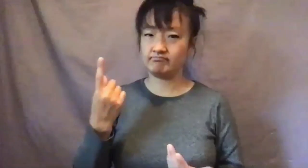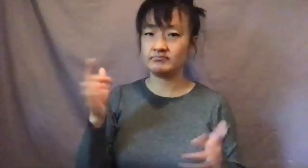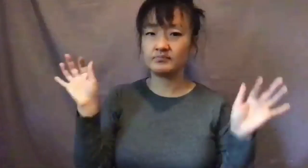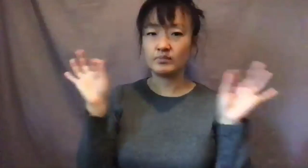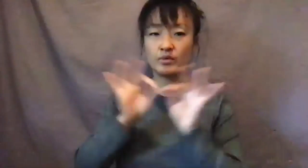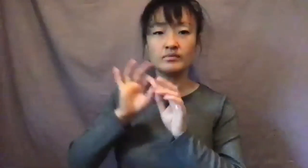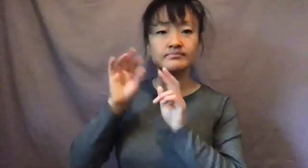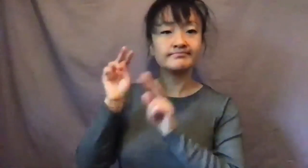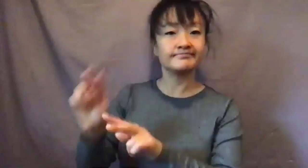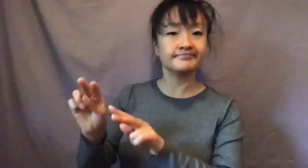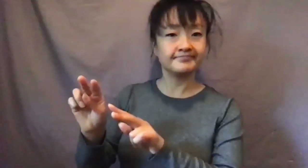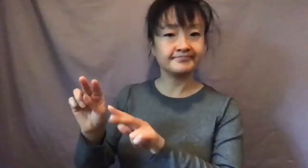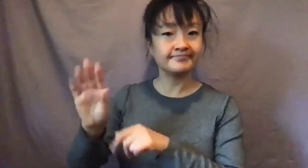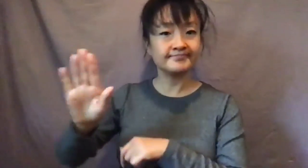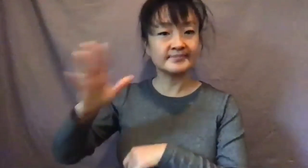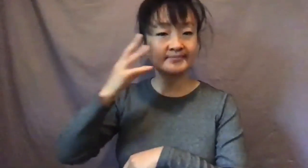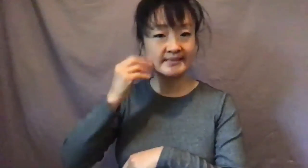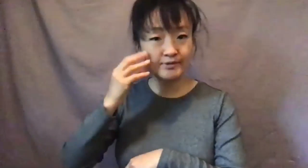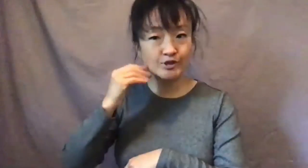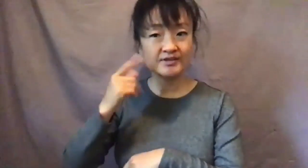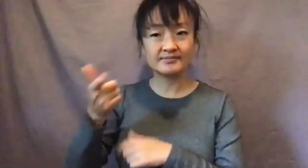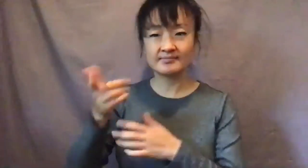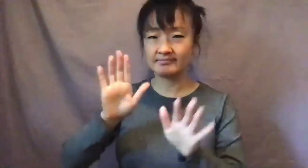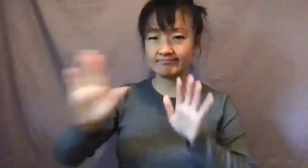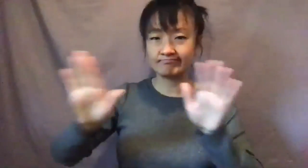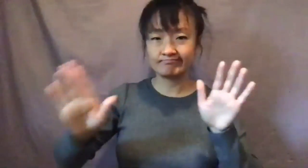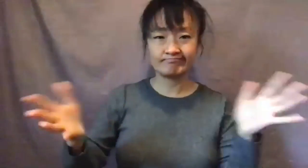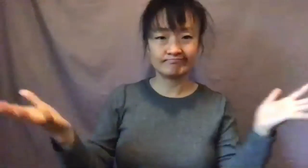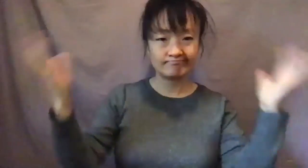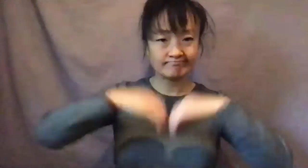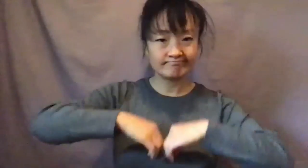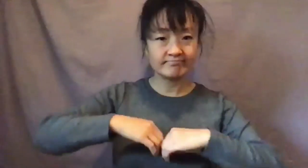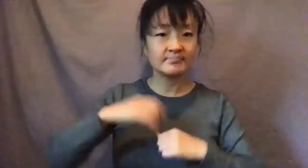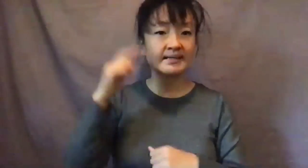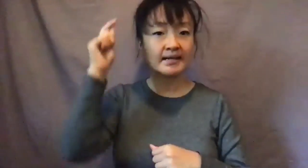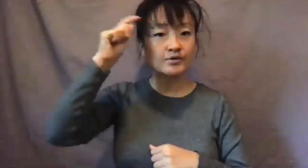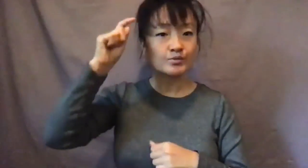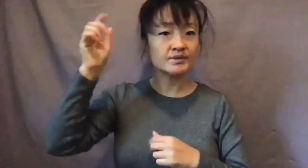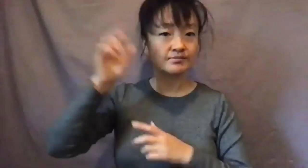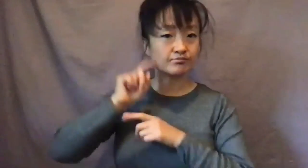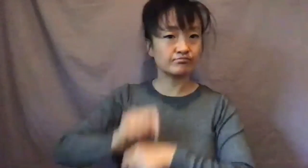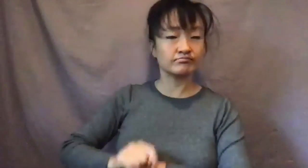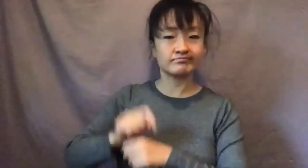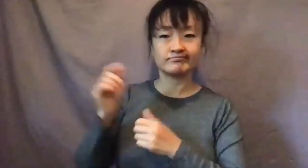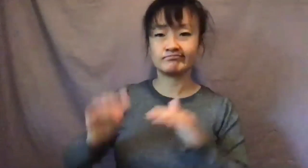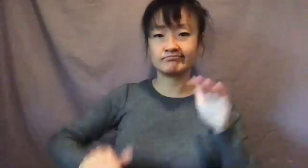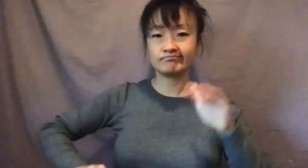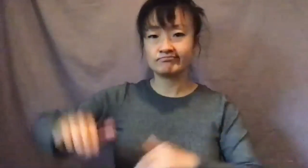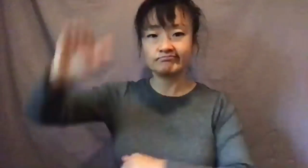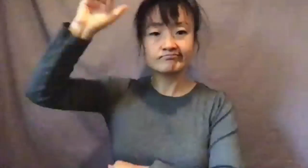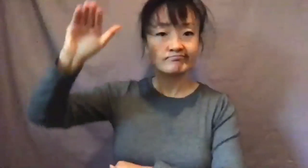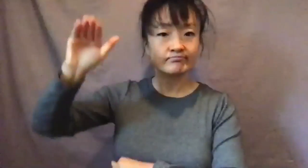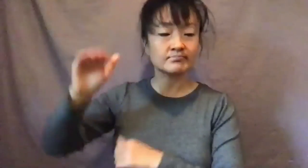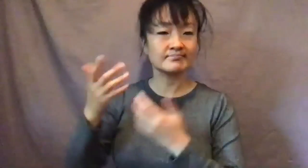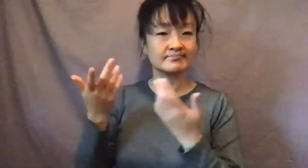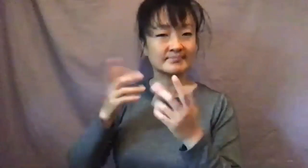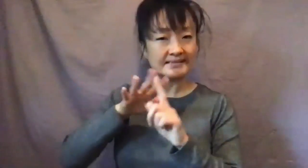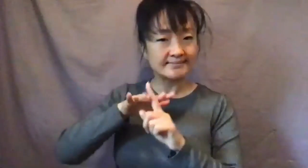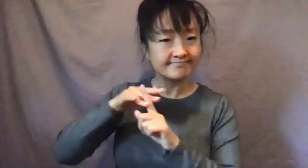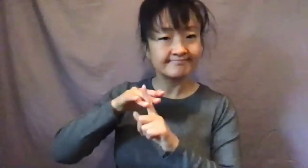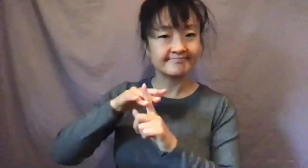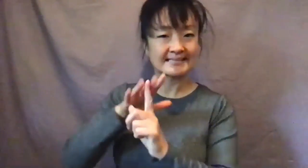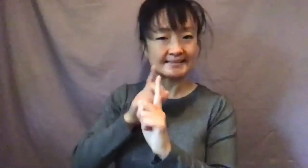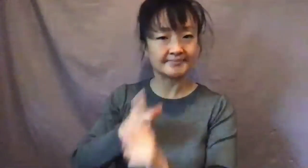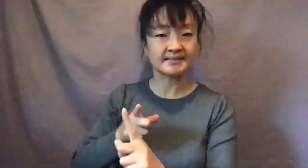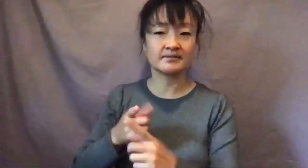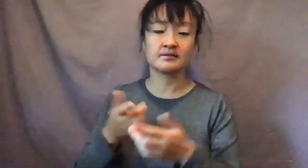the experiences and the imprints that everybody brings from their wisdom traditions all grew up from in a very specific context. So context